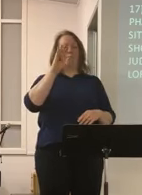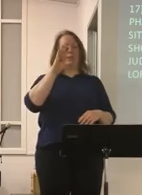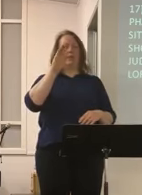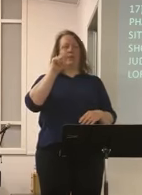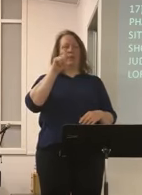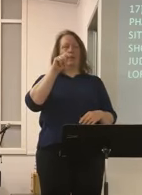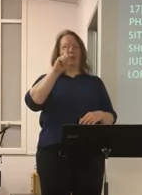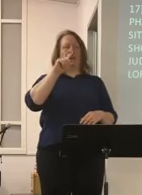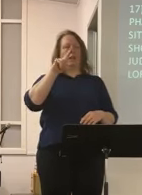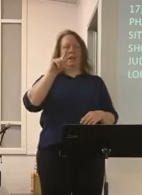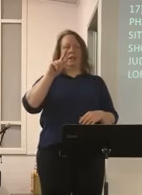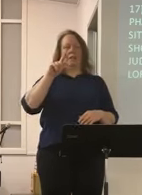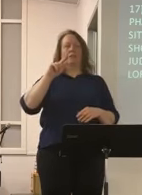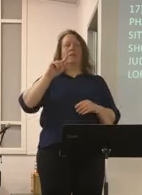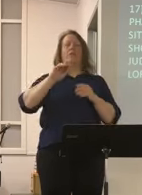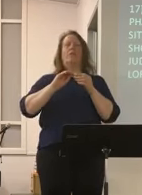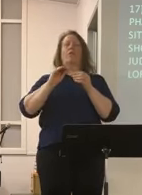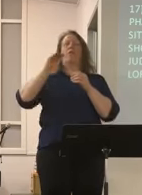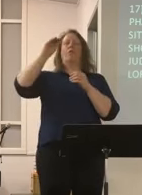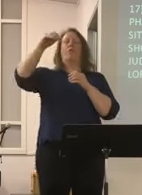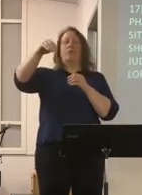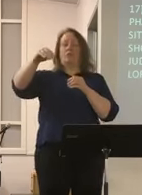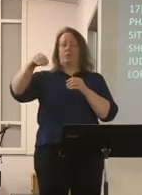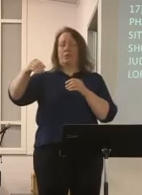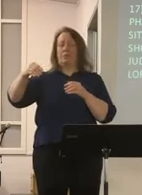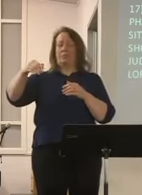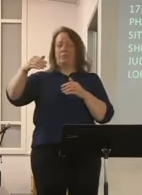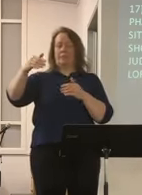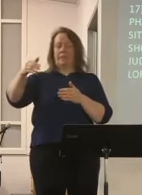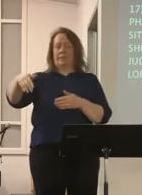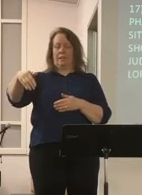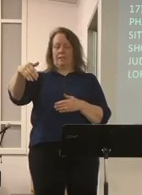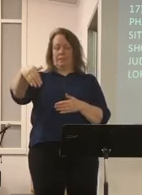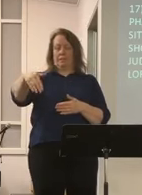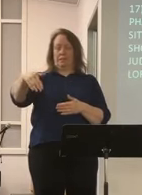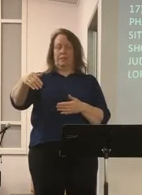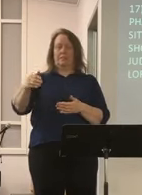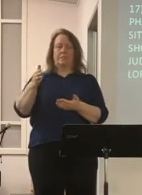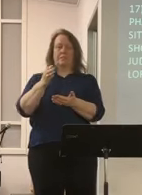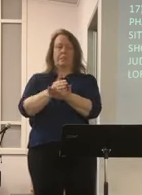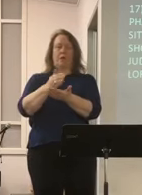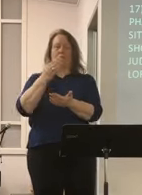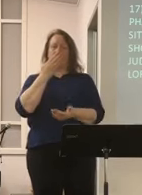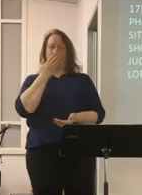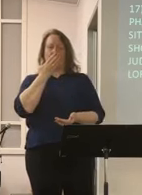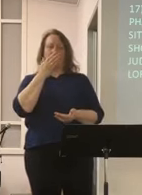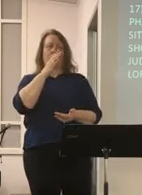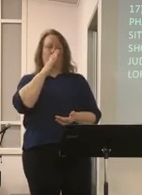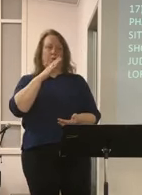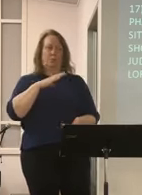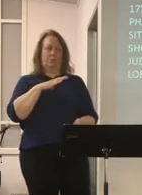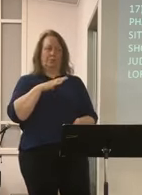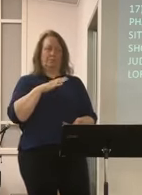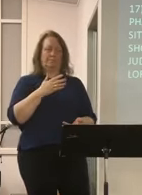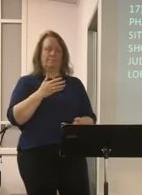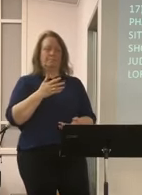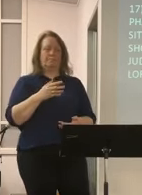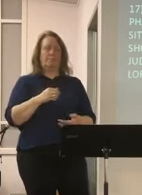right in front of her on the sidewalk and stopped on the grass between the street and the sidewalk.